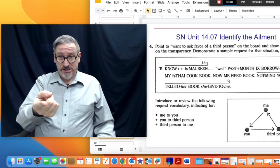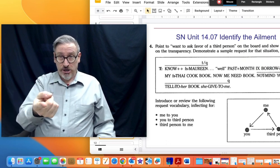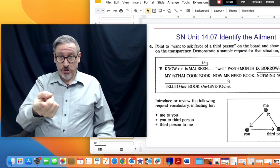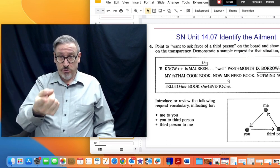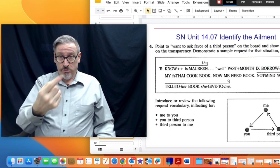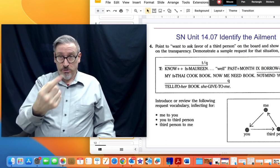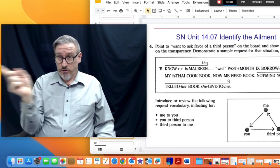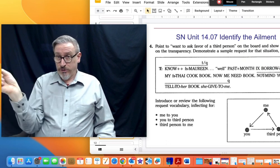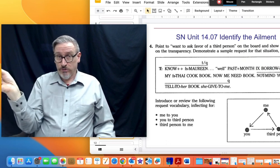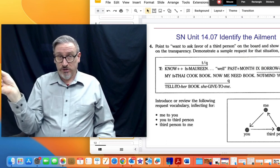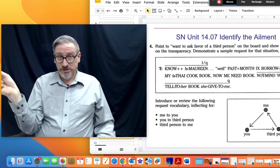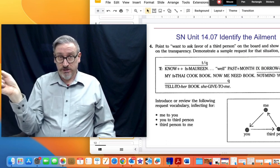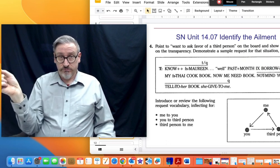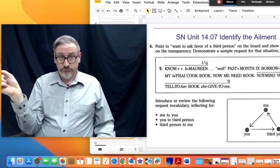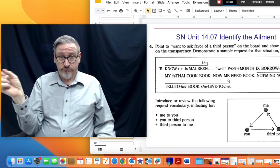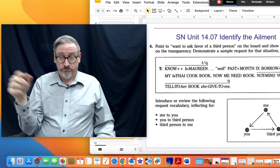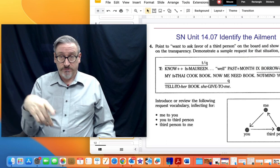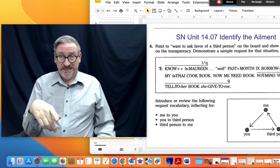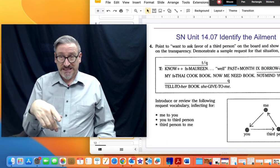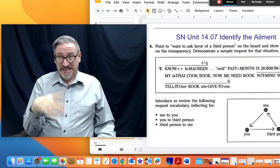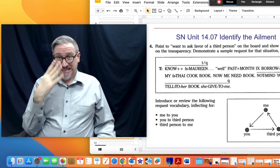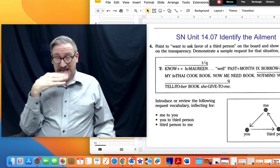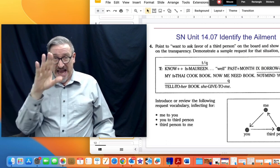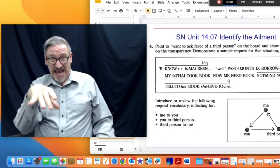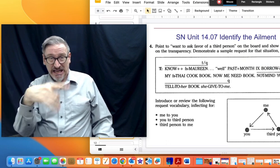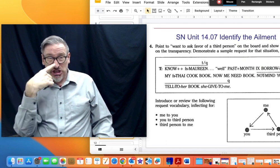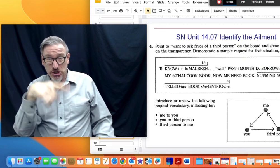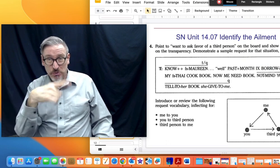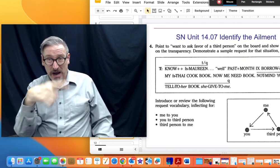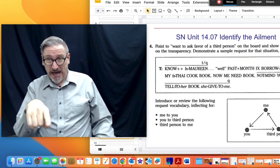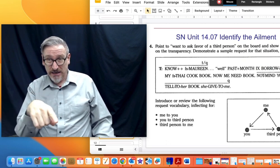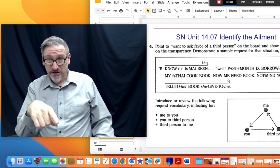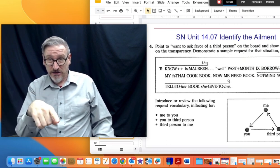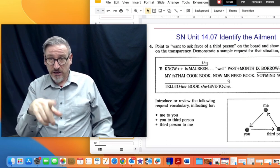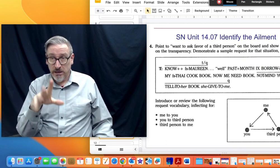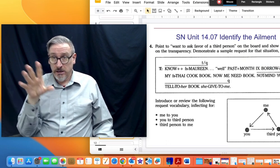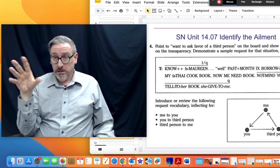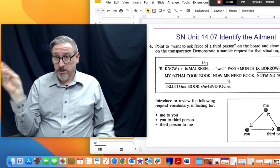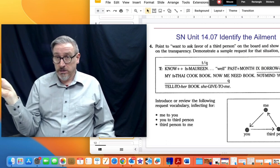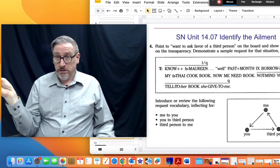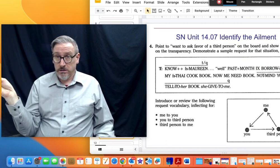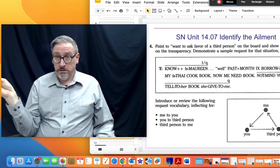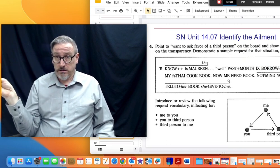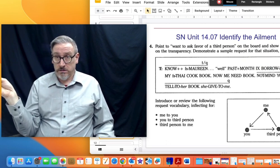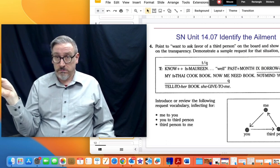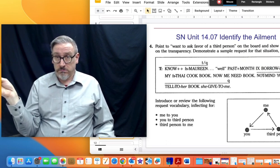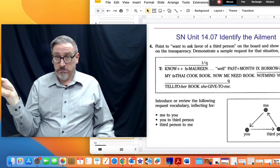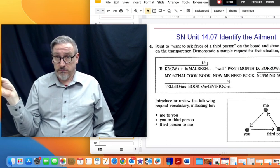I'm asking you, third person, hey, do you mind?